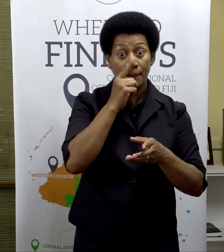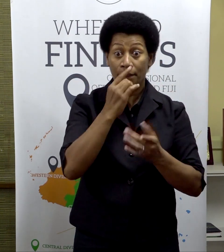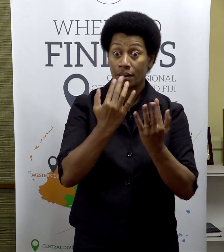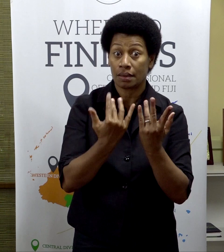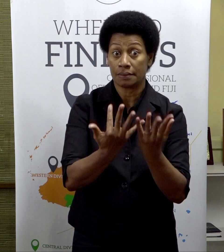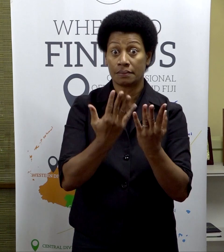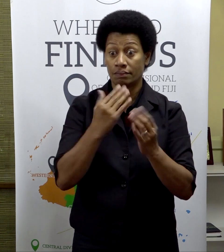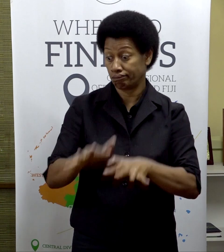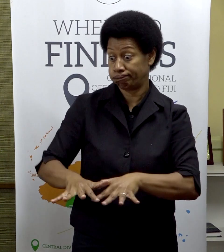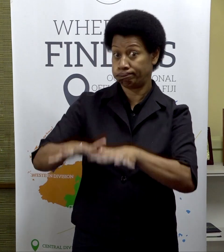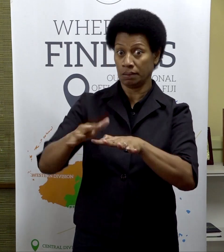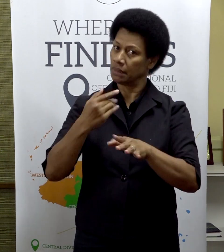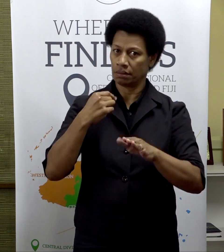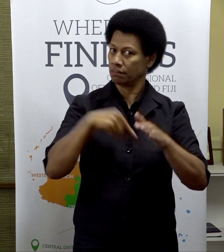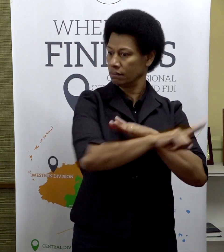flooded drains,